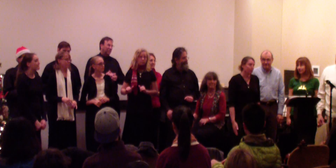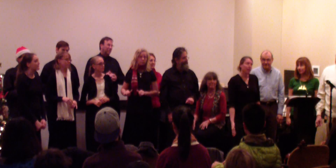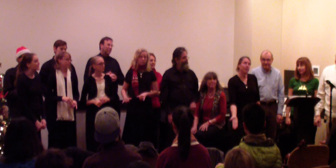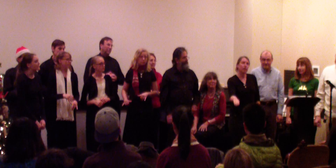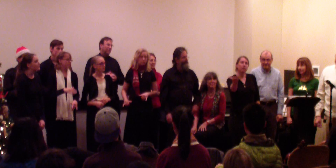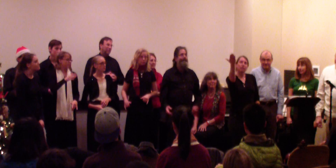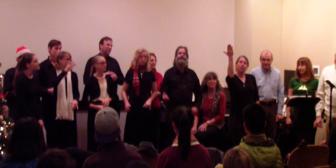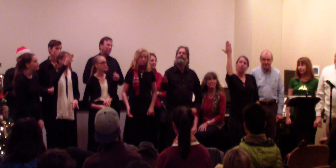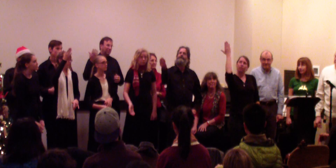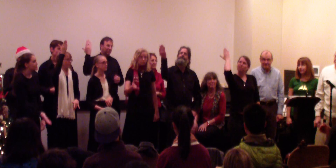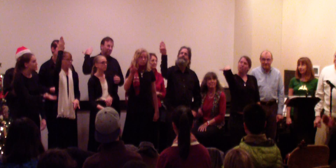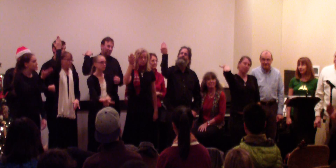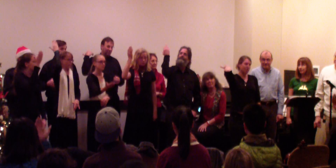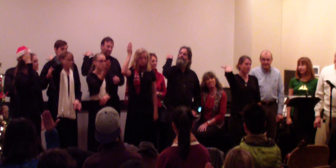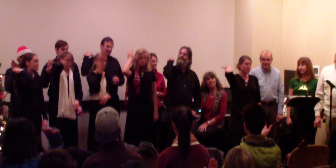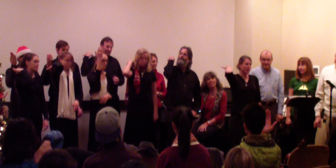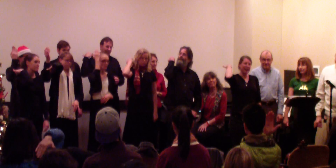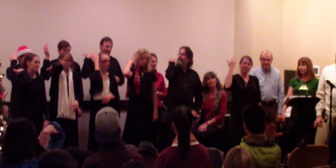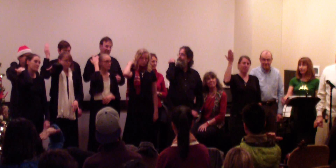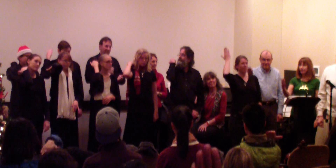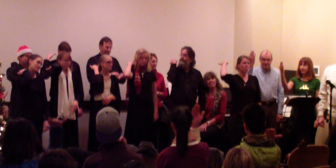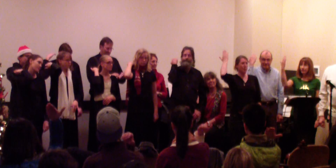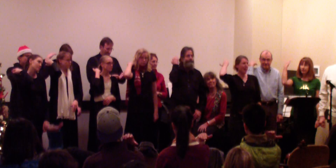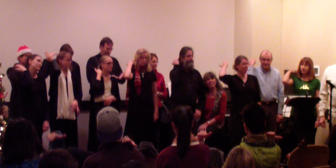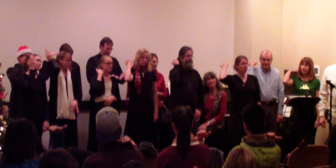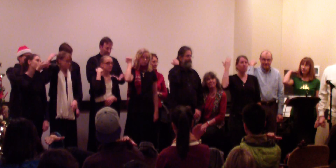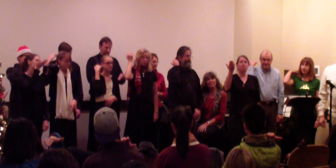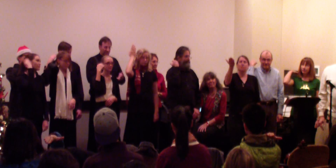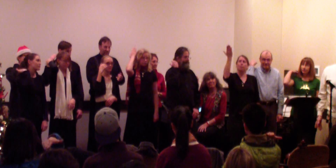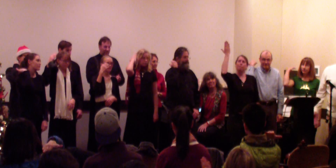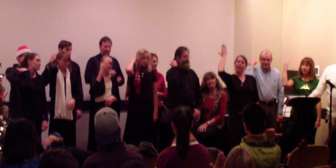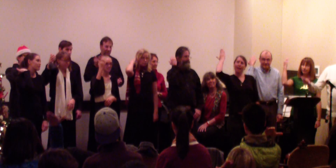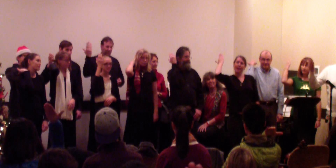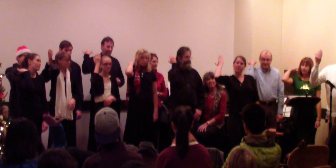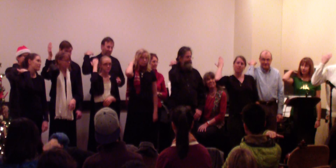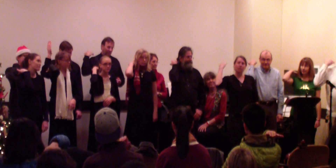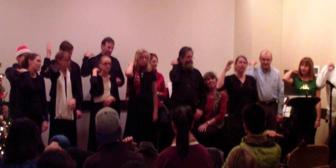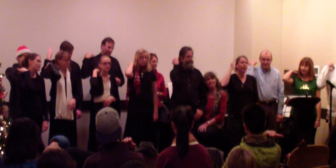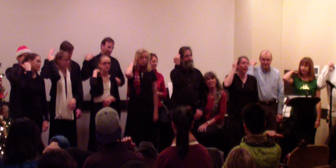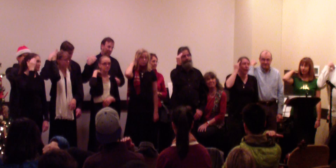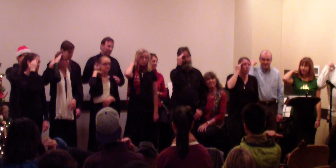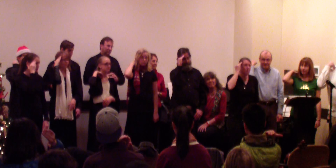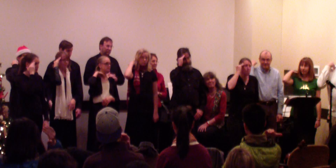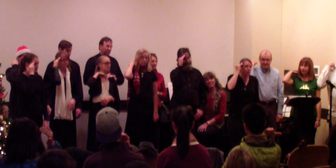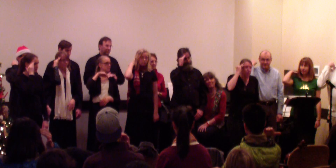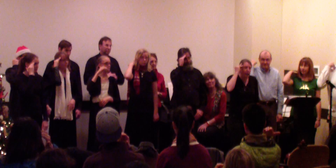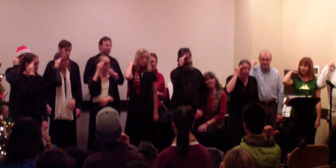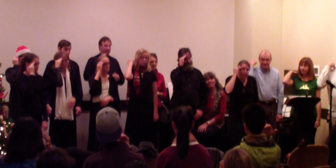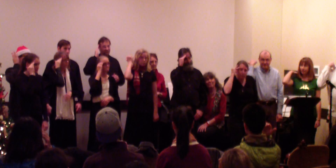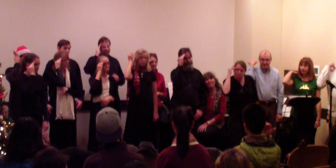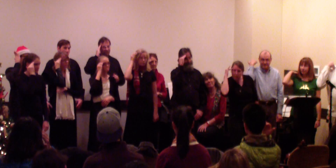And then you're going to talk about the past. You know, way back there? So past, and what you put in your head is what you